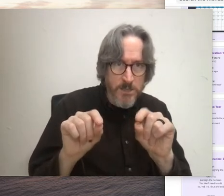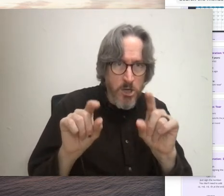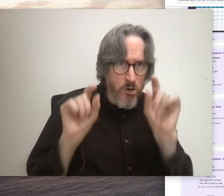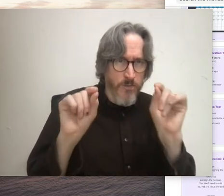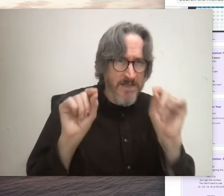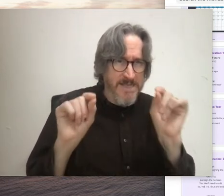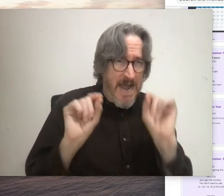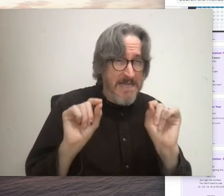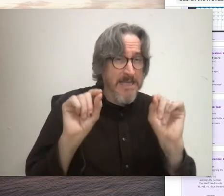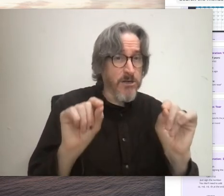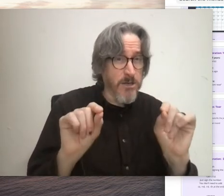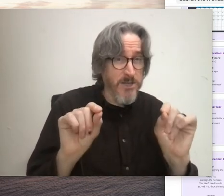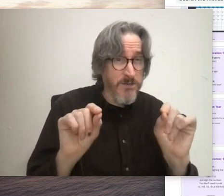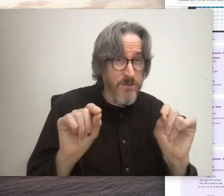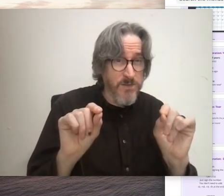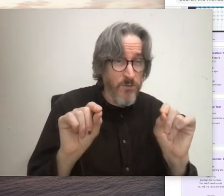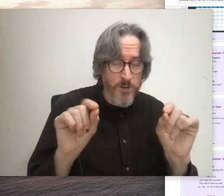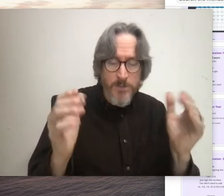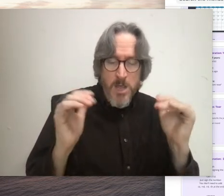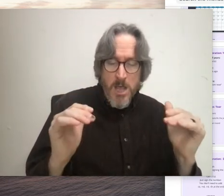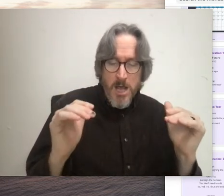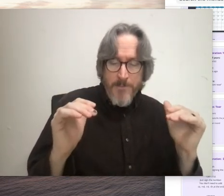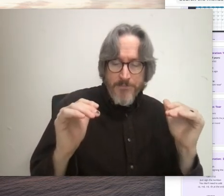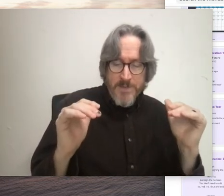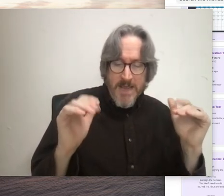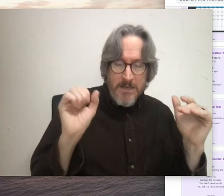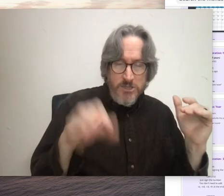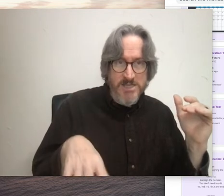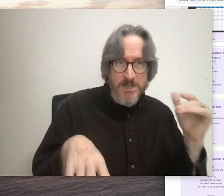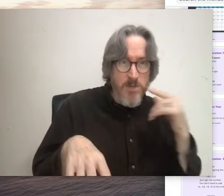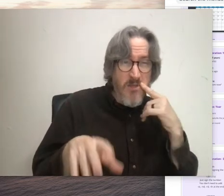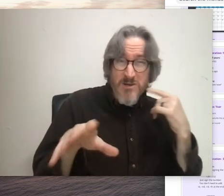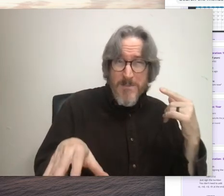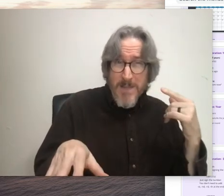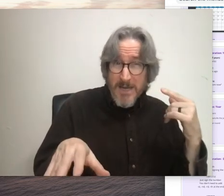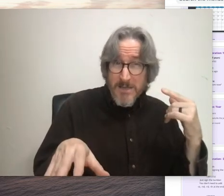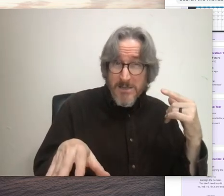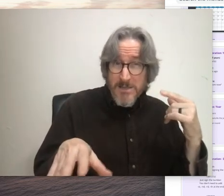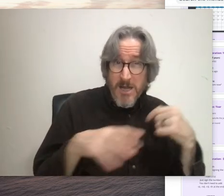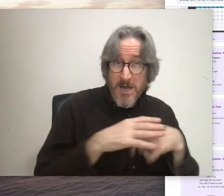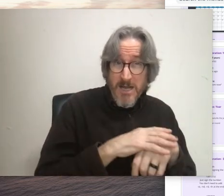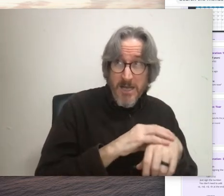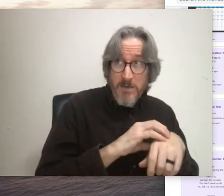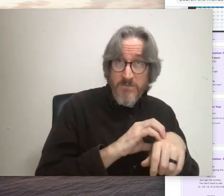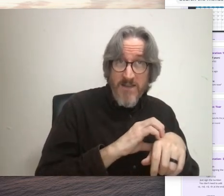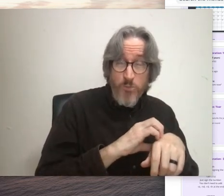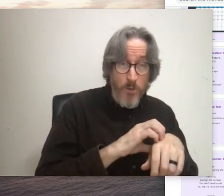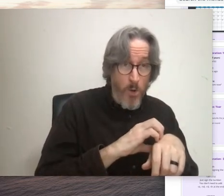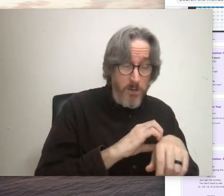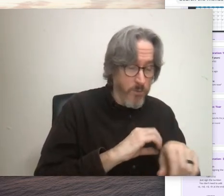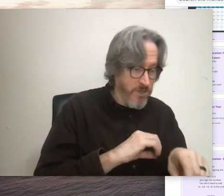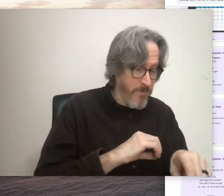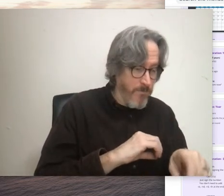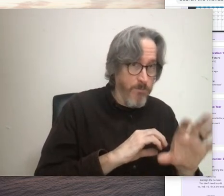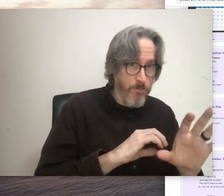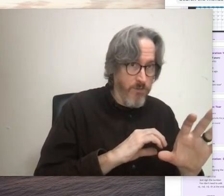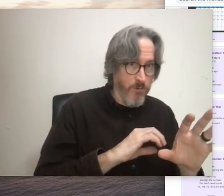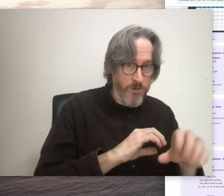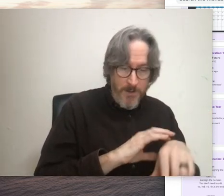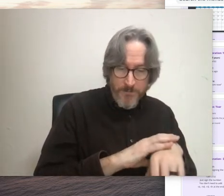confusing or the things that I think are going to be confusing for you. And I'll address them. There aren't that many. In 5.1, which